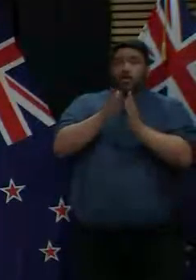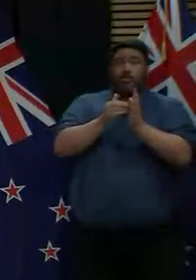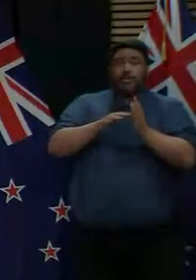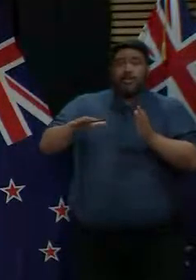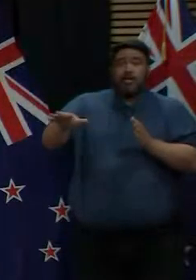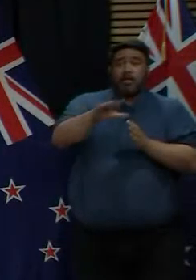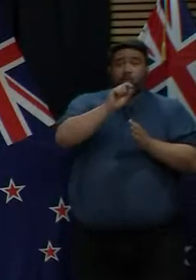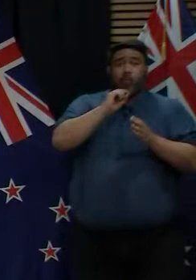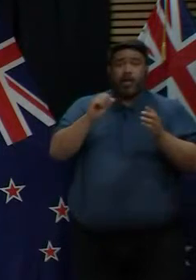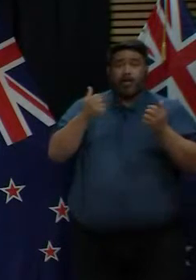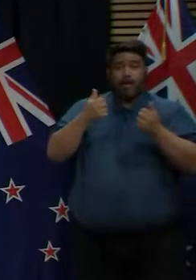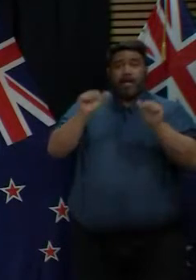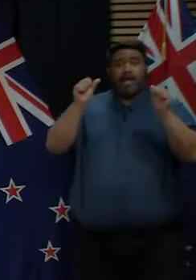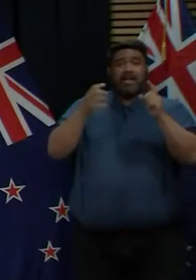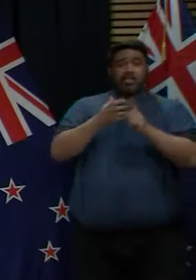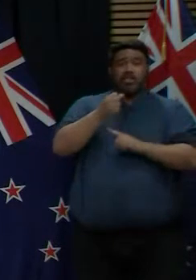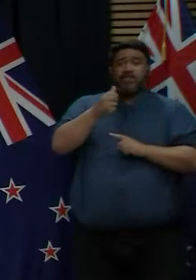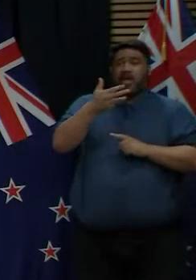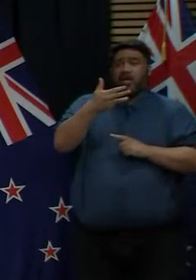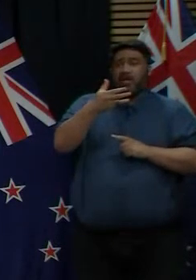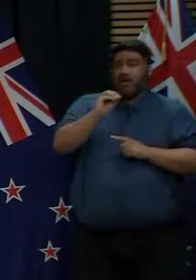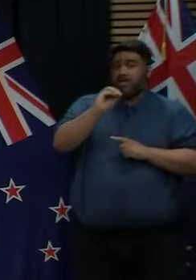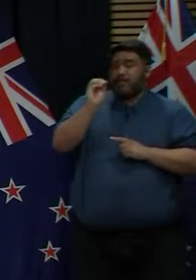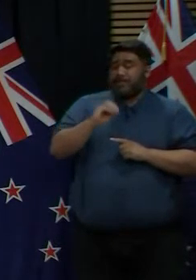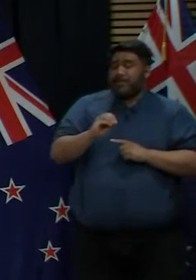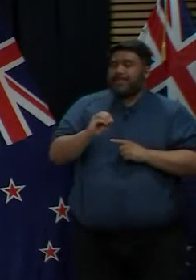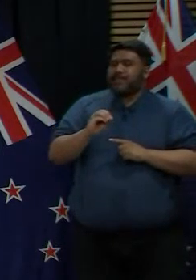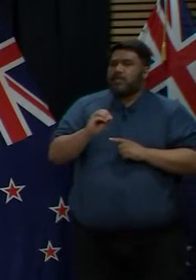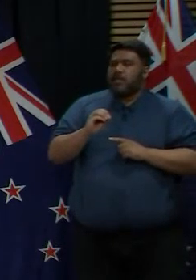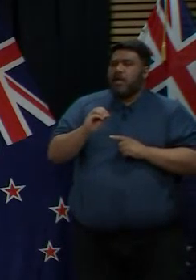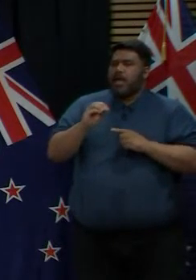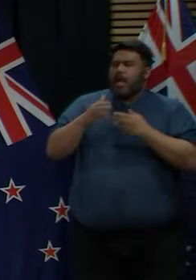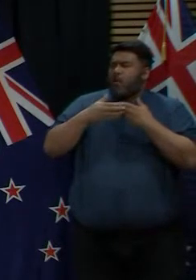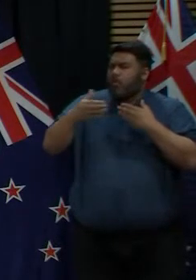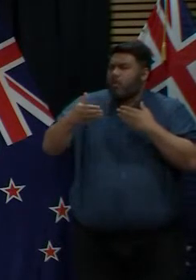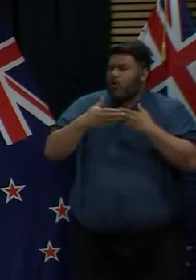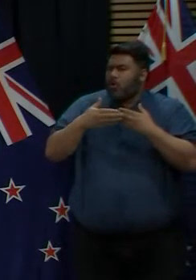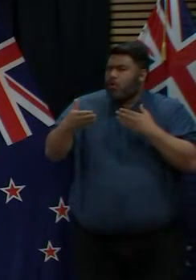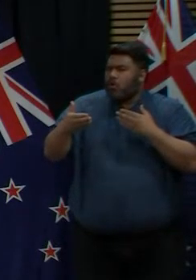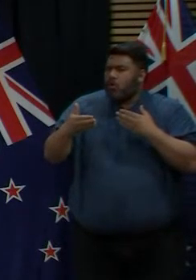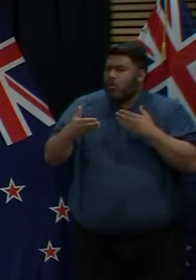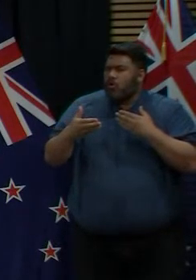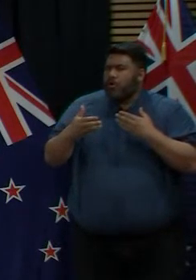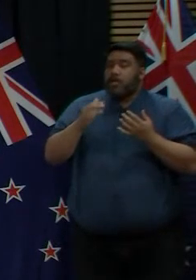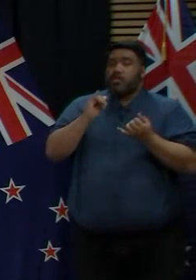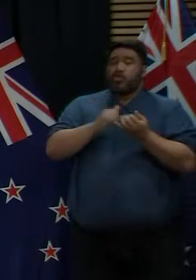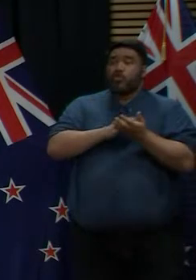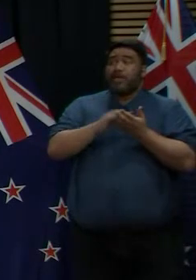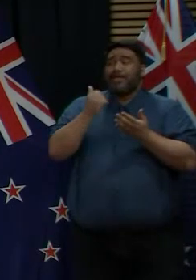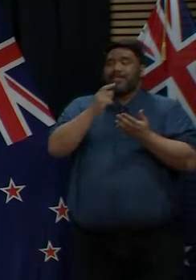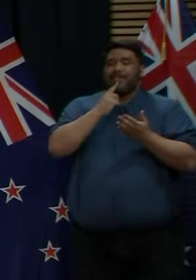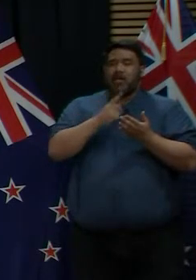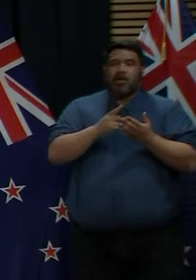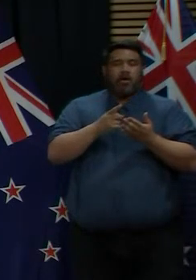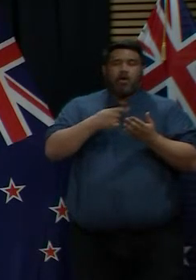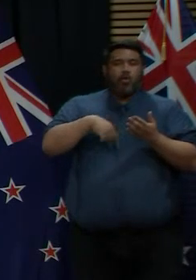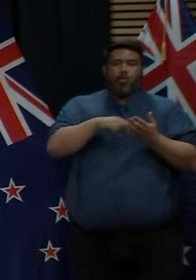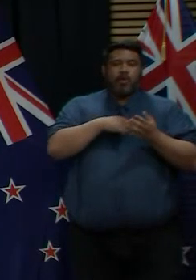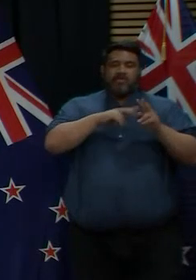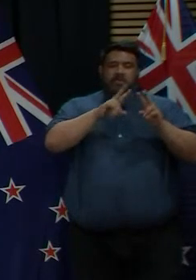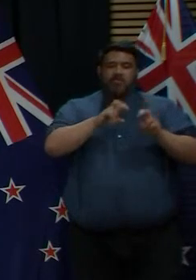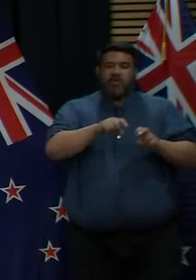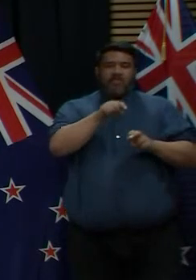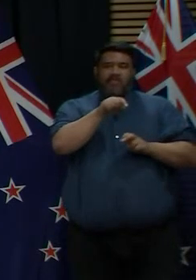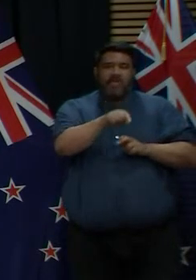Yeah, look, we haven't really been looking at that in detail. We haven't been trying to model the rate